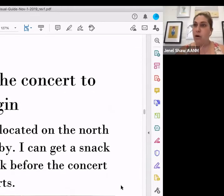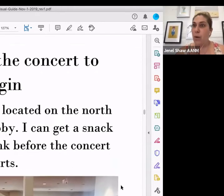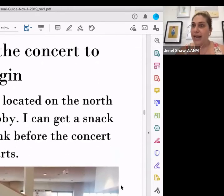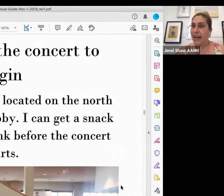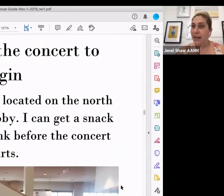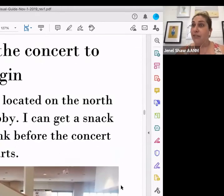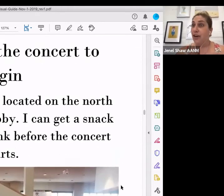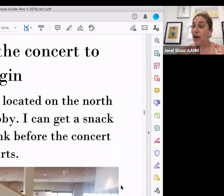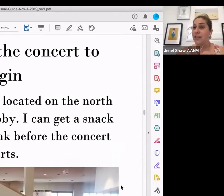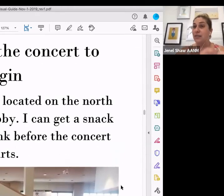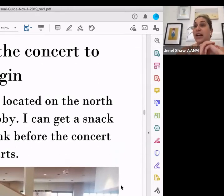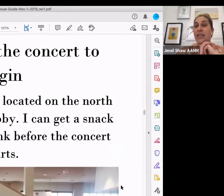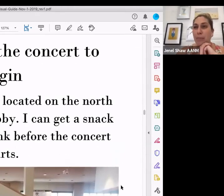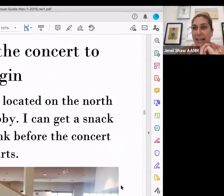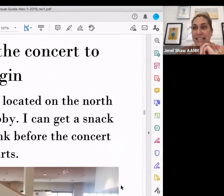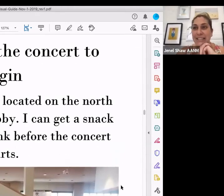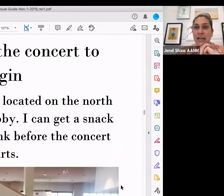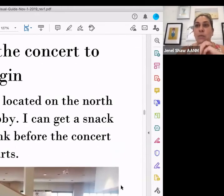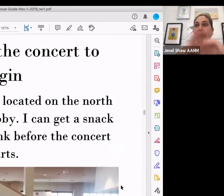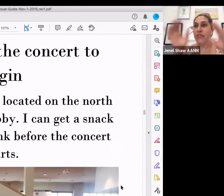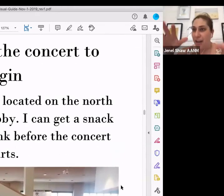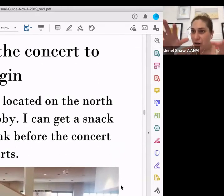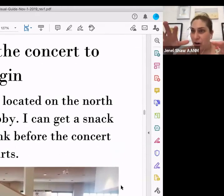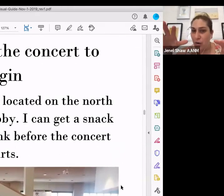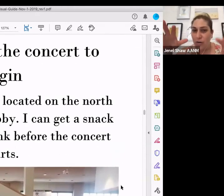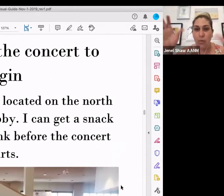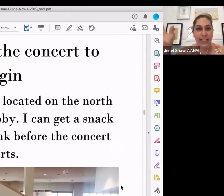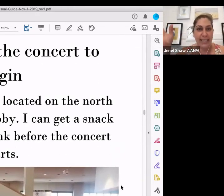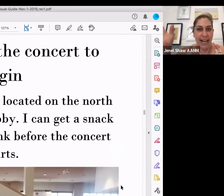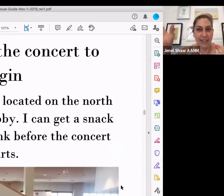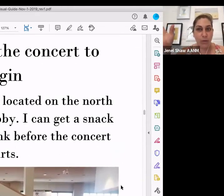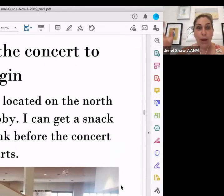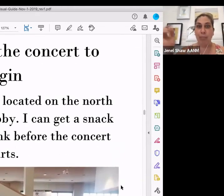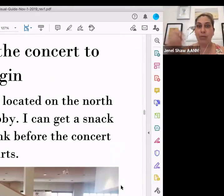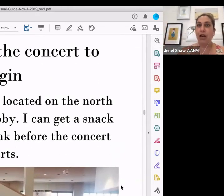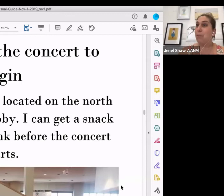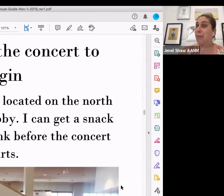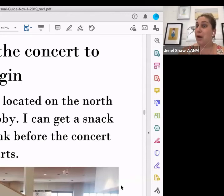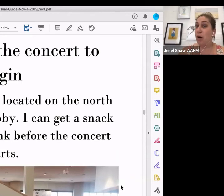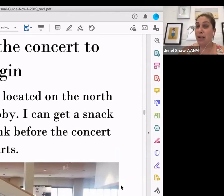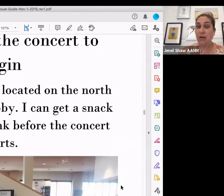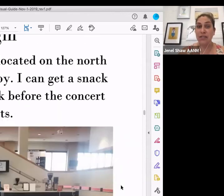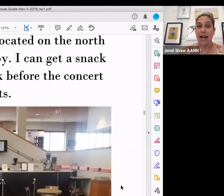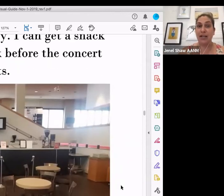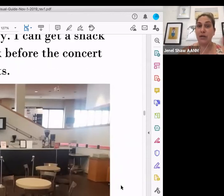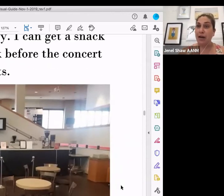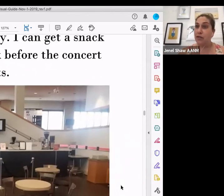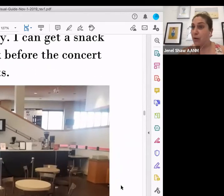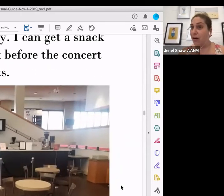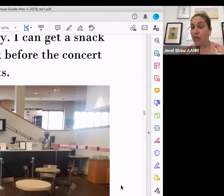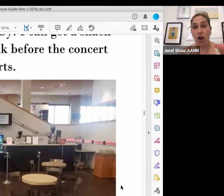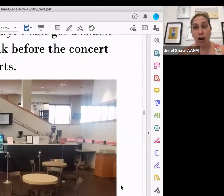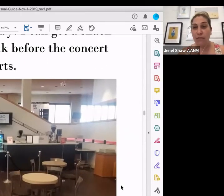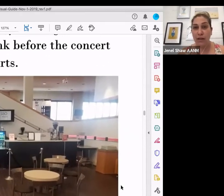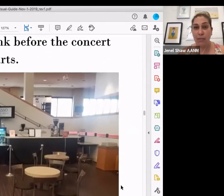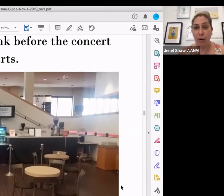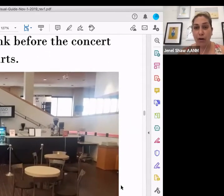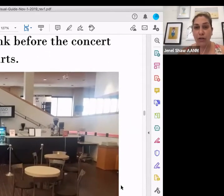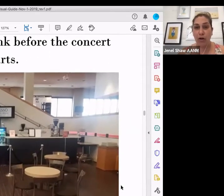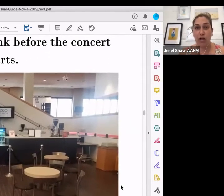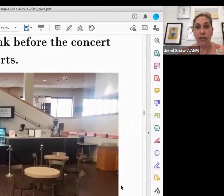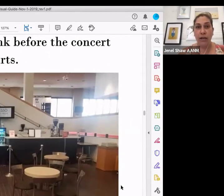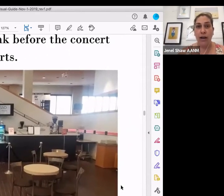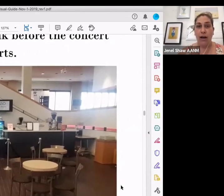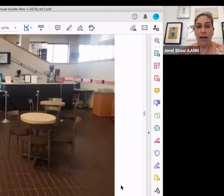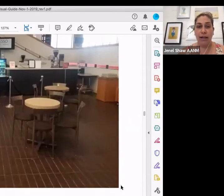Okay, so now we're waiting. The concerts were in the place. We've done our code. What's next? Well, maybe I want a little snack. So it tells you where all the coffee